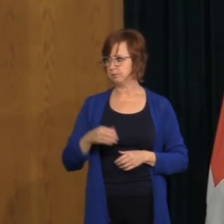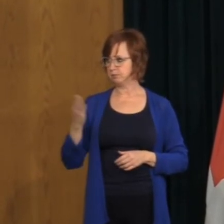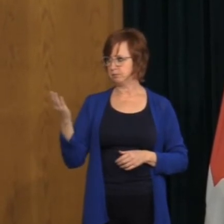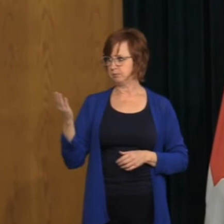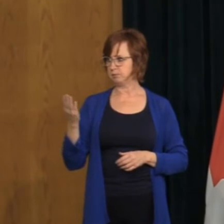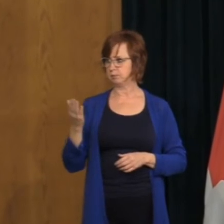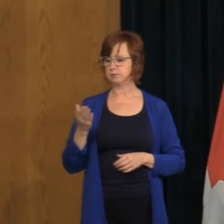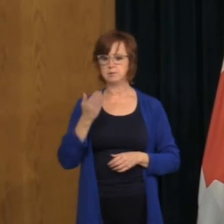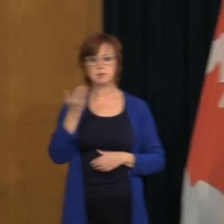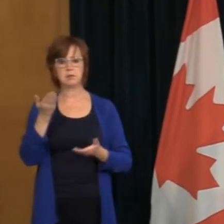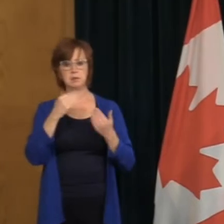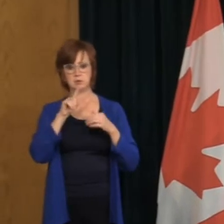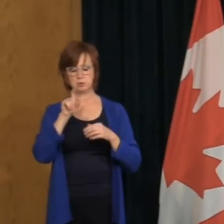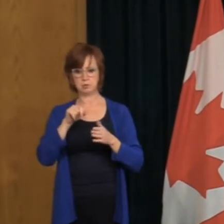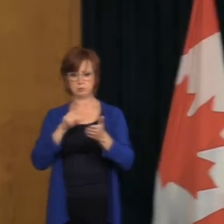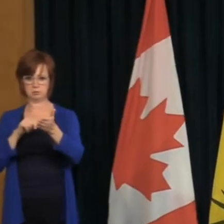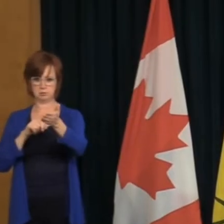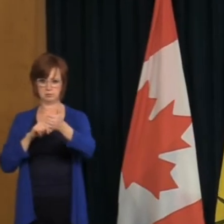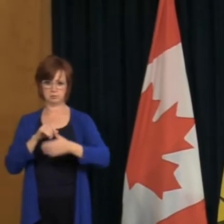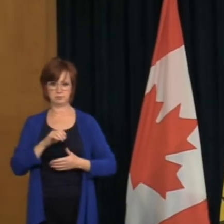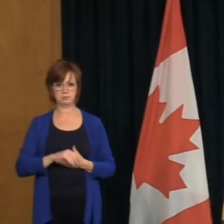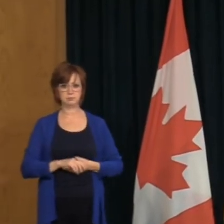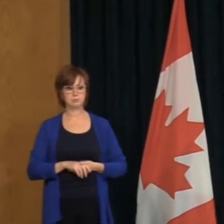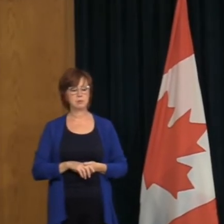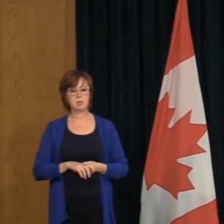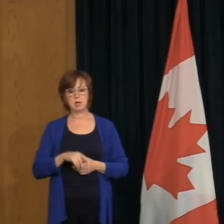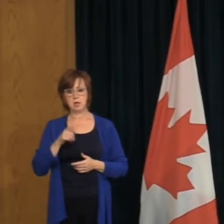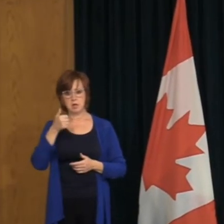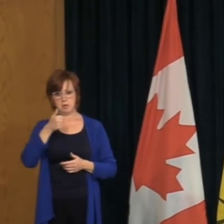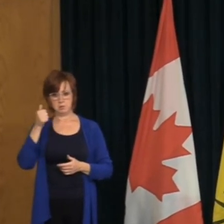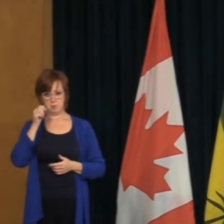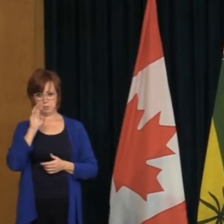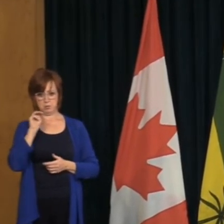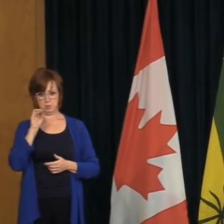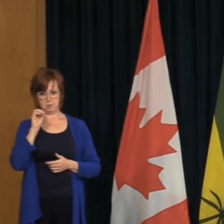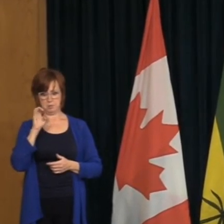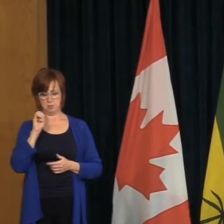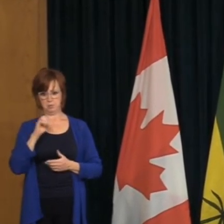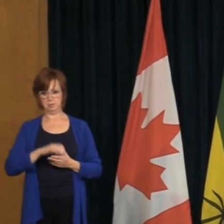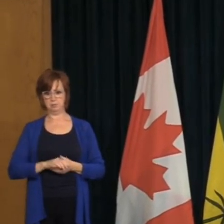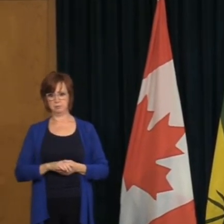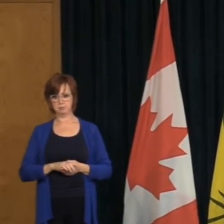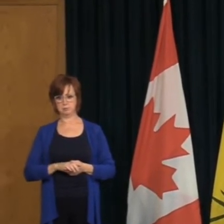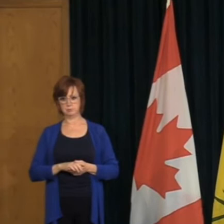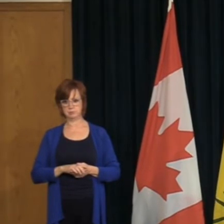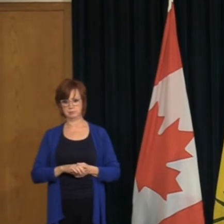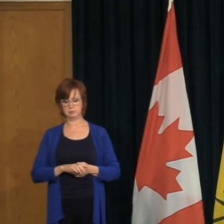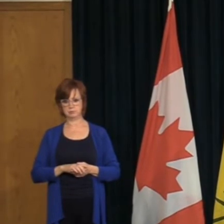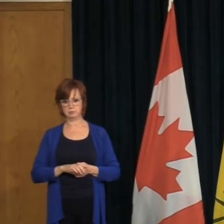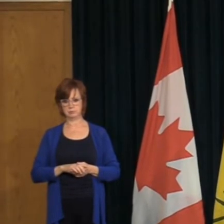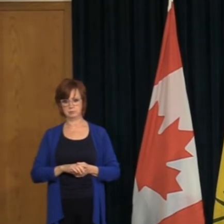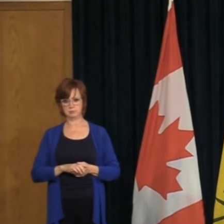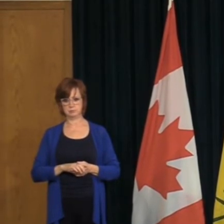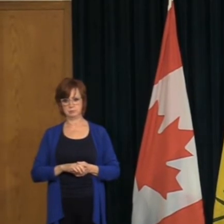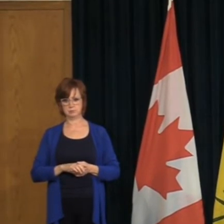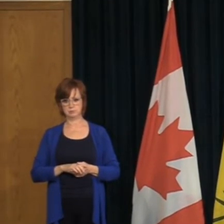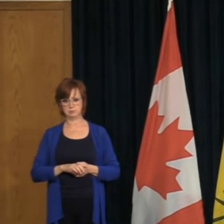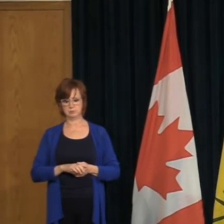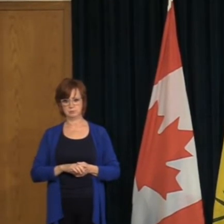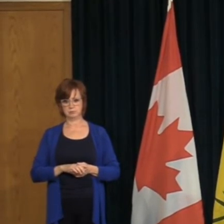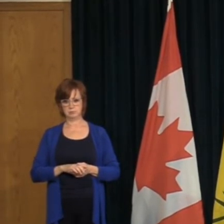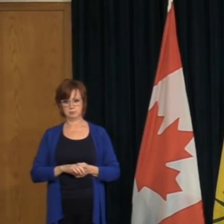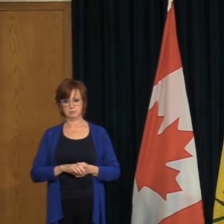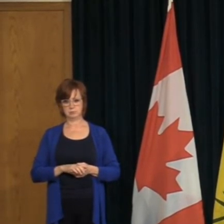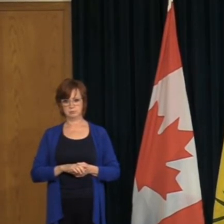We'll take our next question in the room. Steph? Mr. Premier, I fail to see why public health inspectors wouldn't fine either